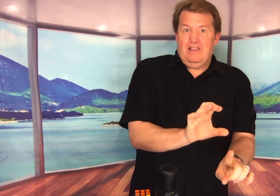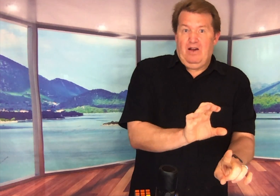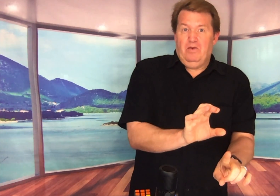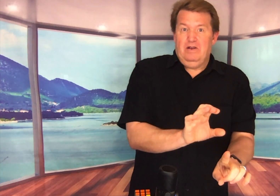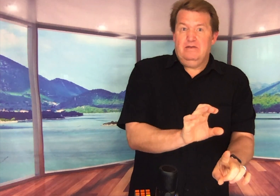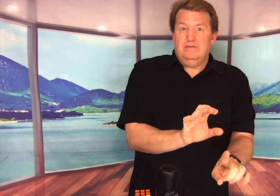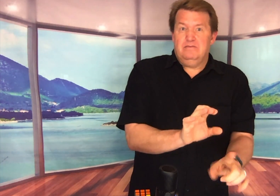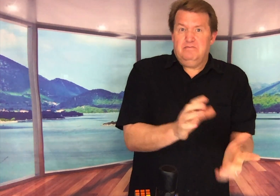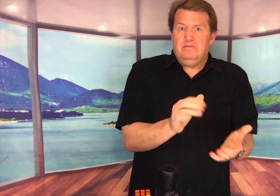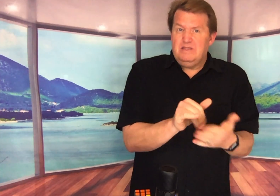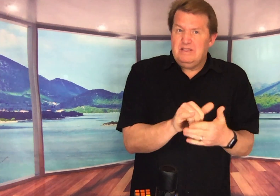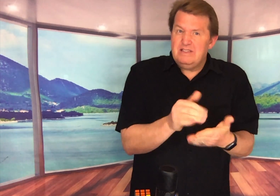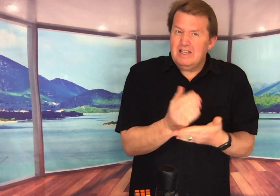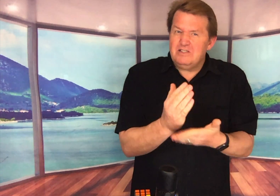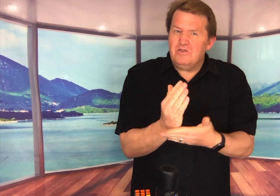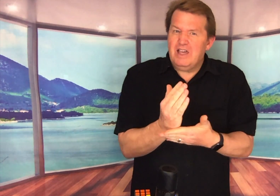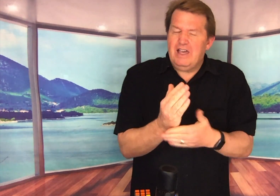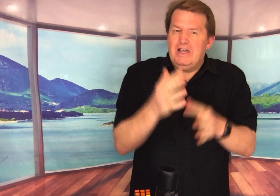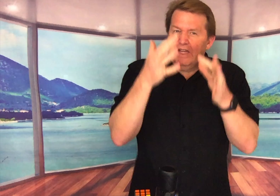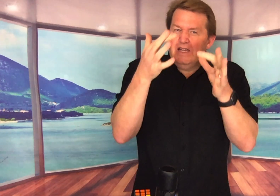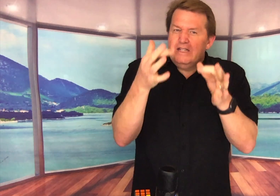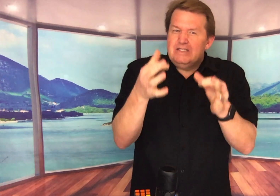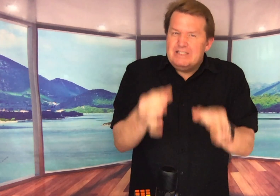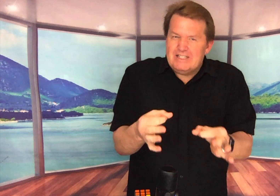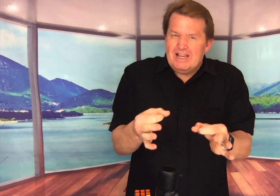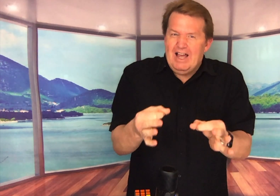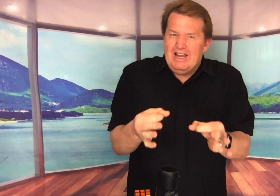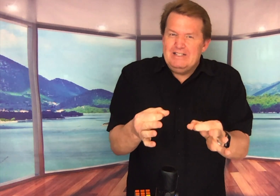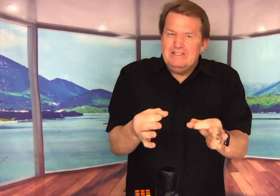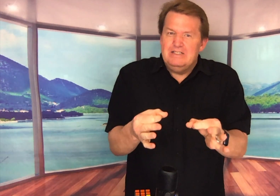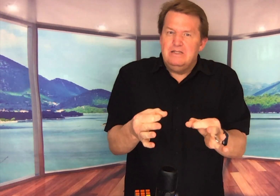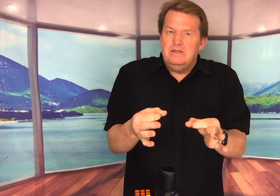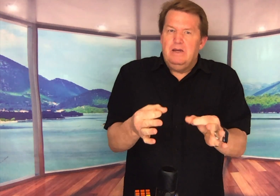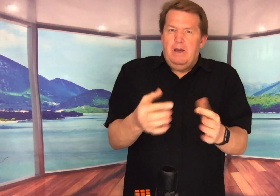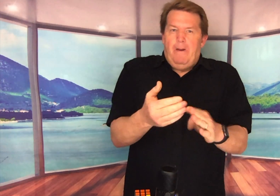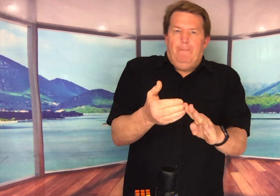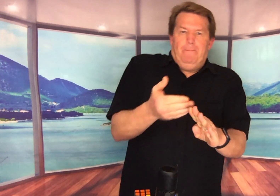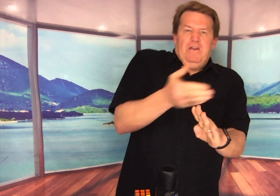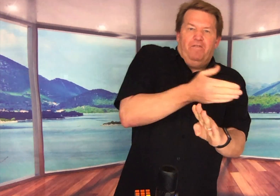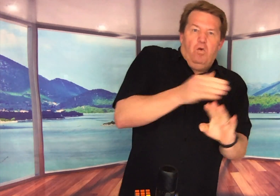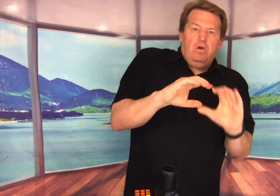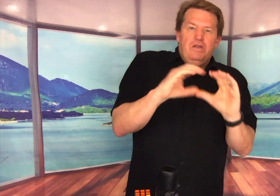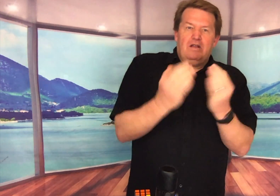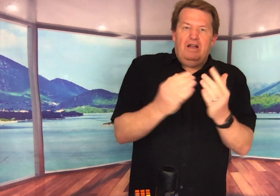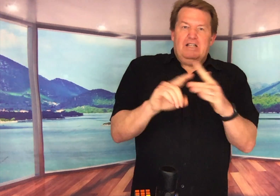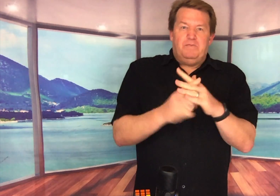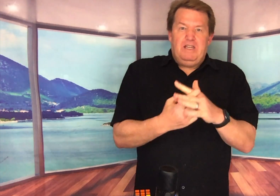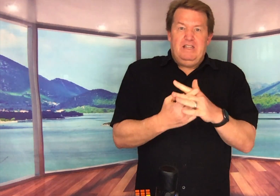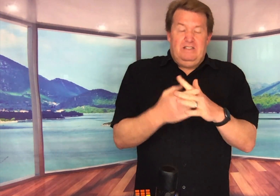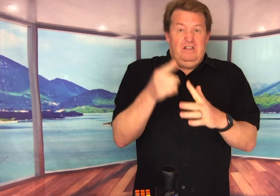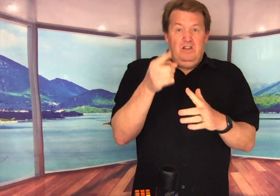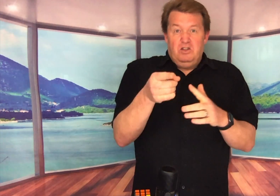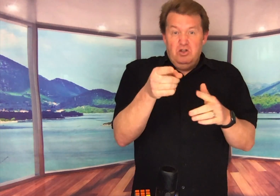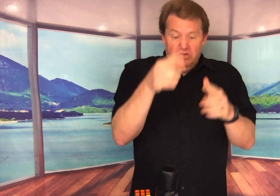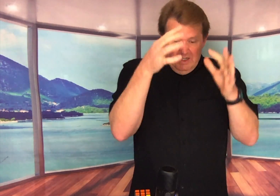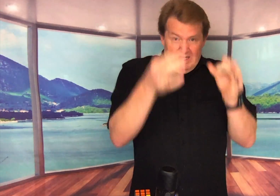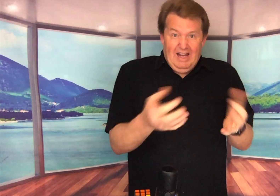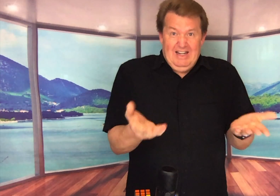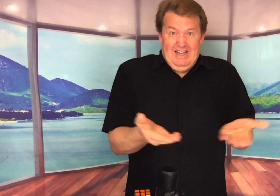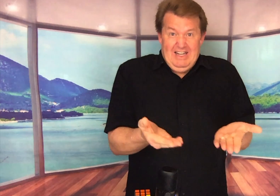one. That's okay. Decide. Before the class begins, you decided